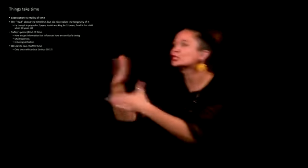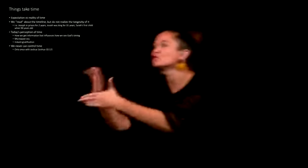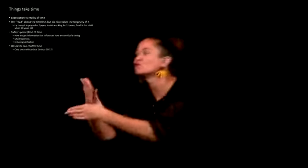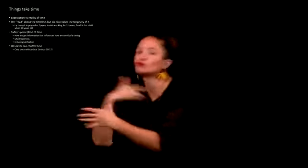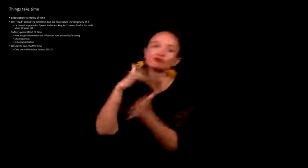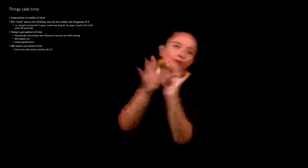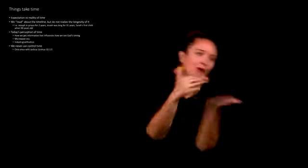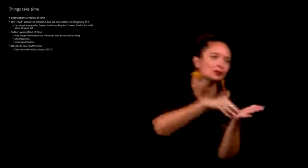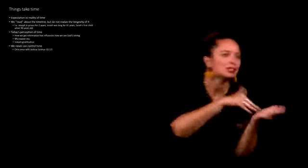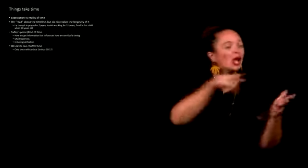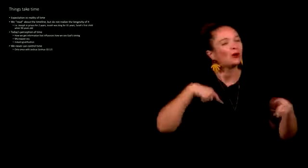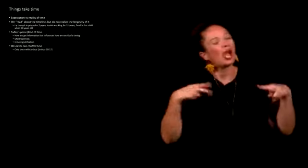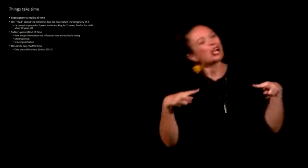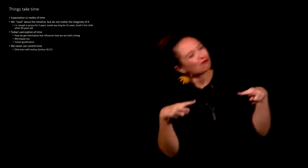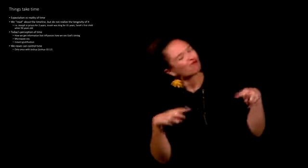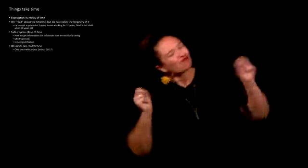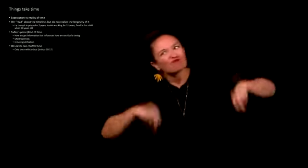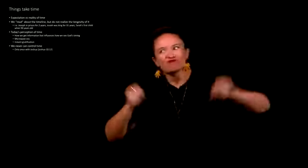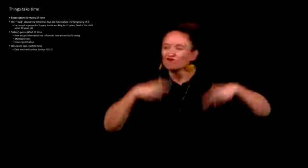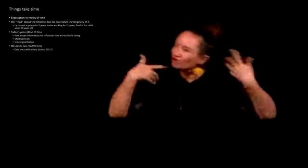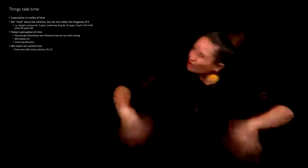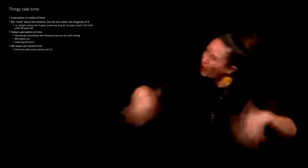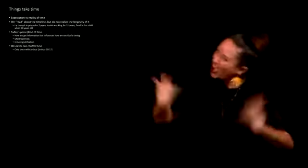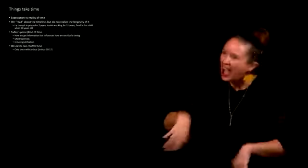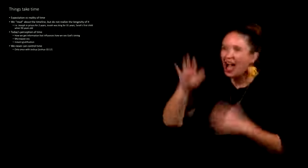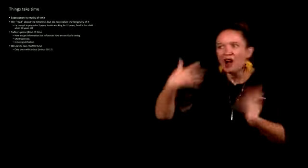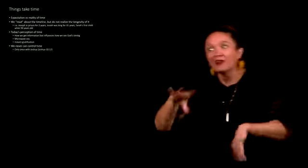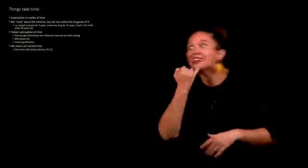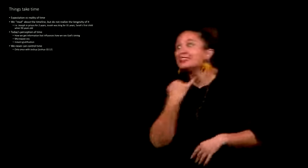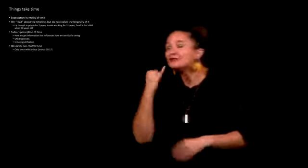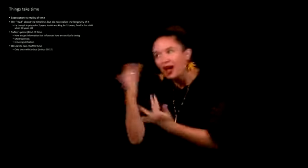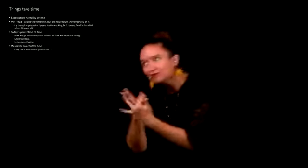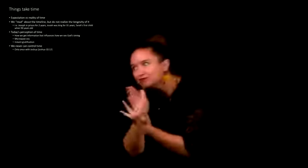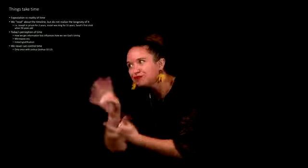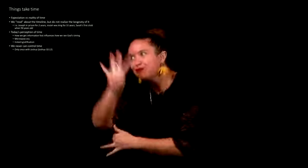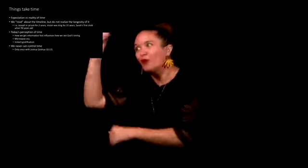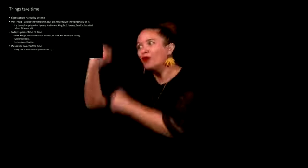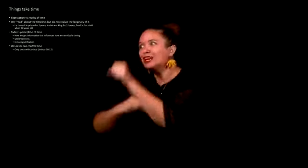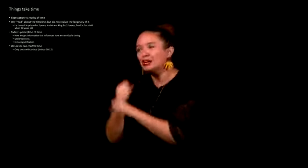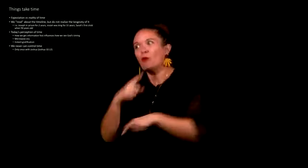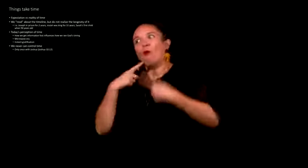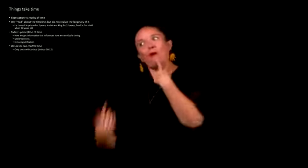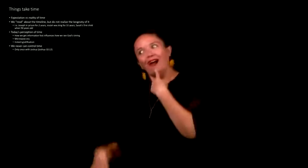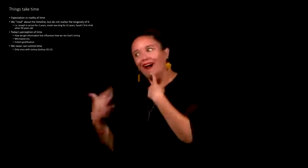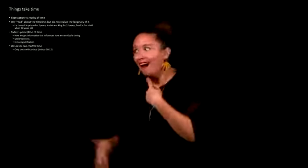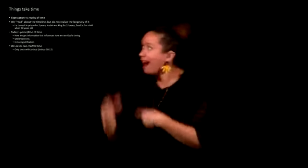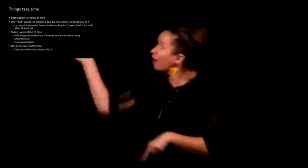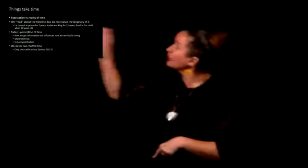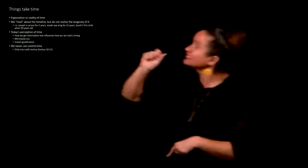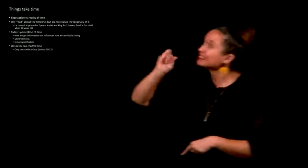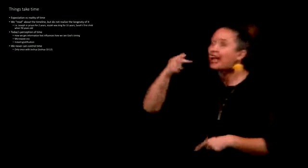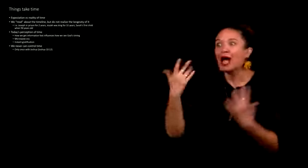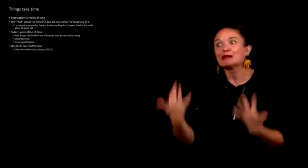for 31. Sarah's first child, or had her first child when she was 9 years old. So it's like, wow, we have all of